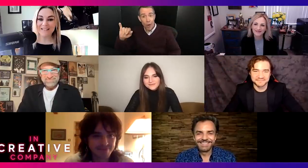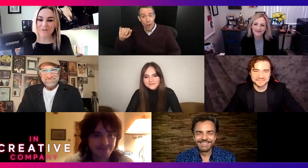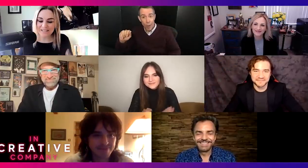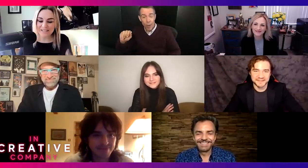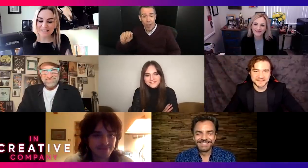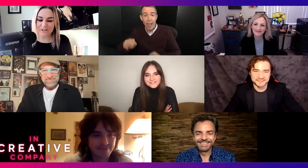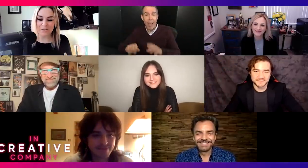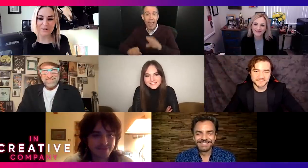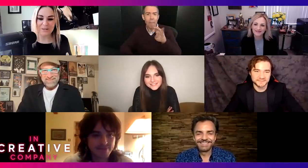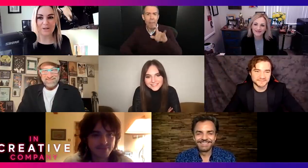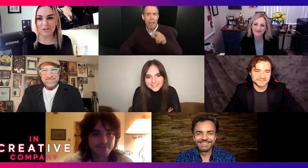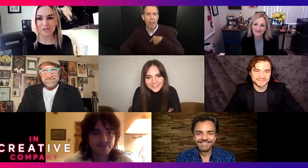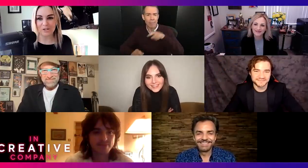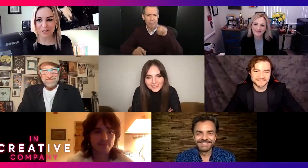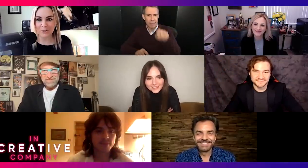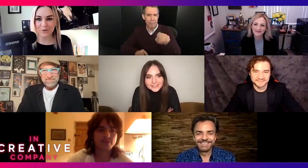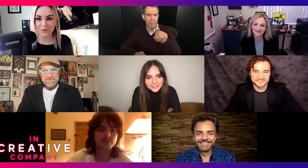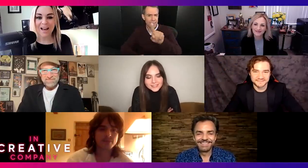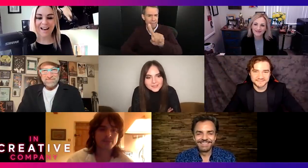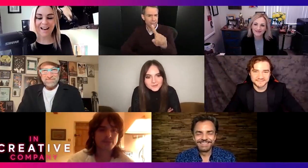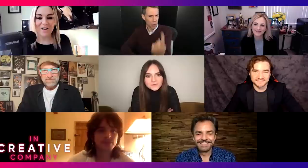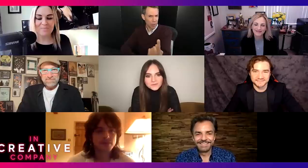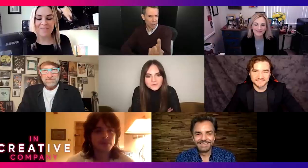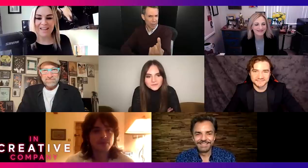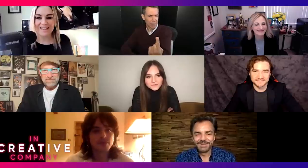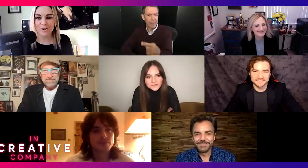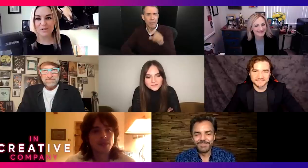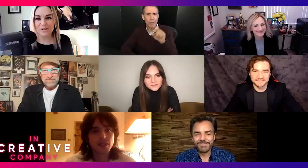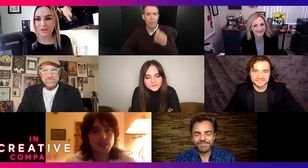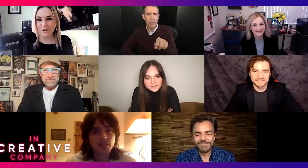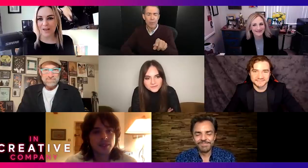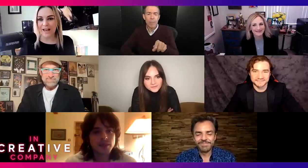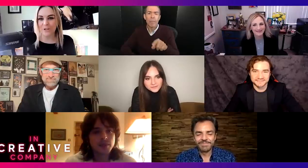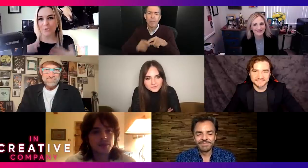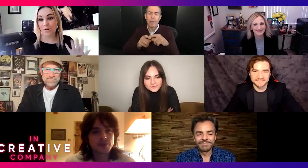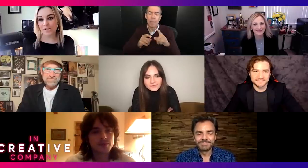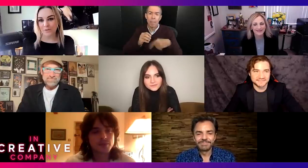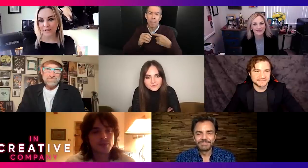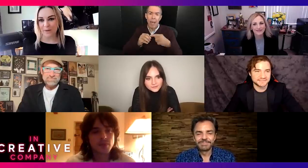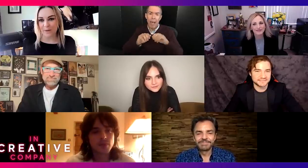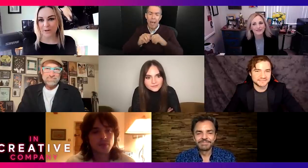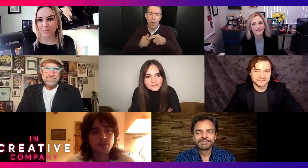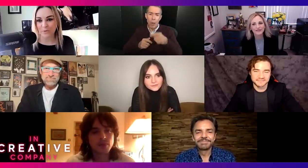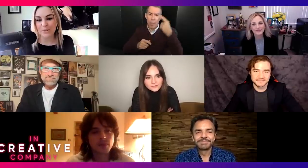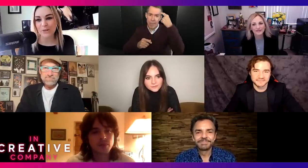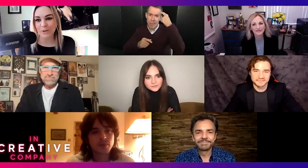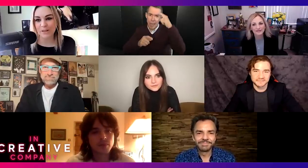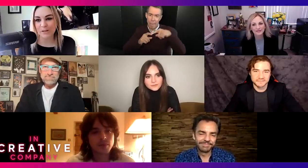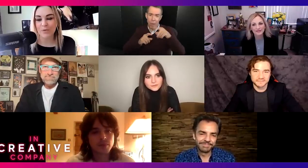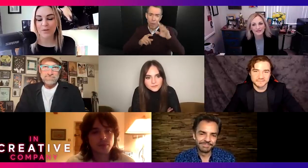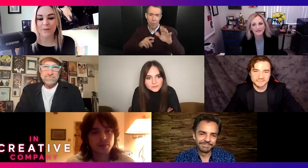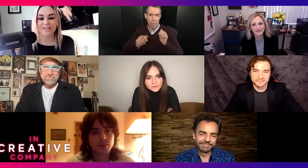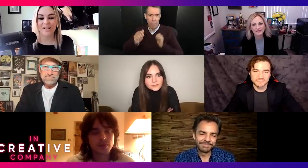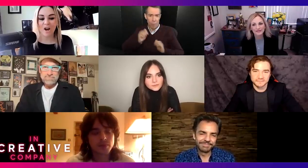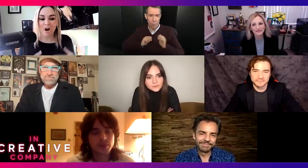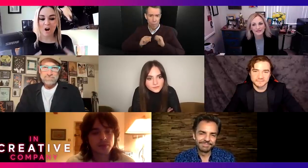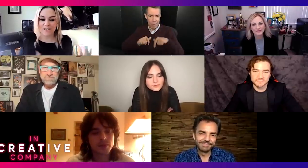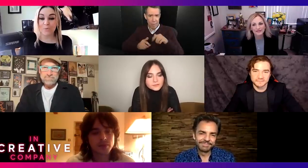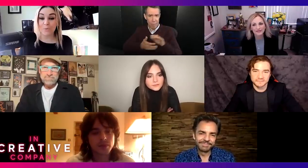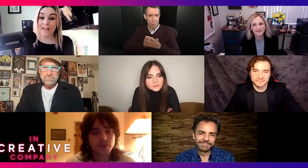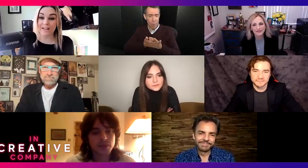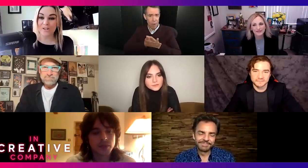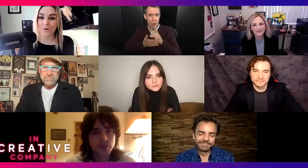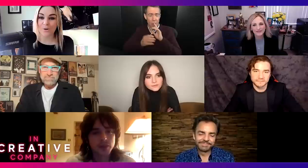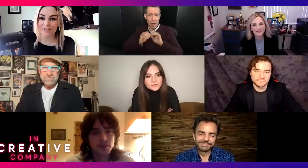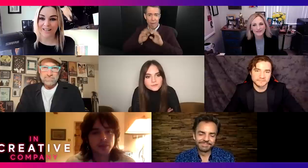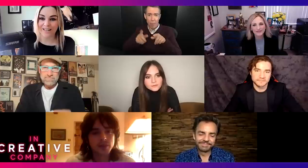And Emilia, I wanted to start with a question for you in terms of how you thought differently about your performance for this movie, because